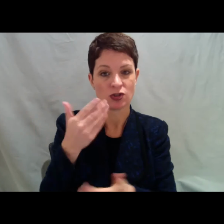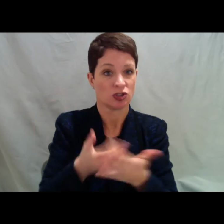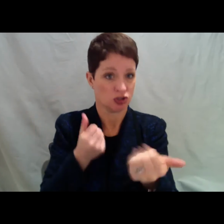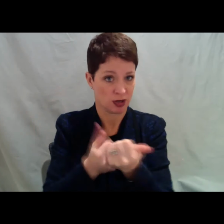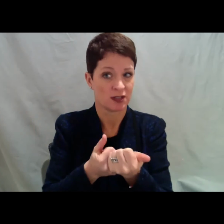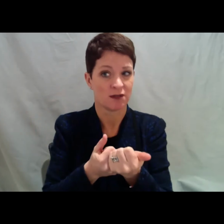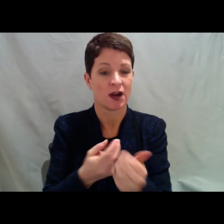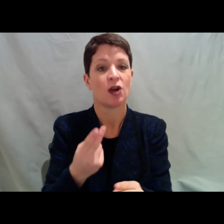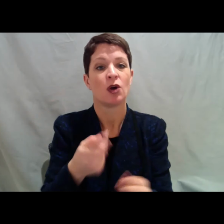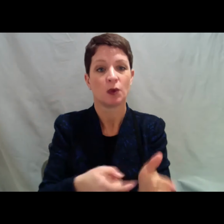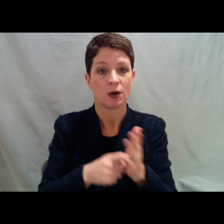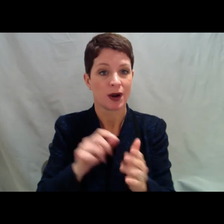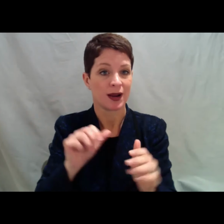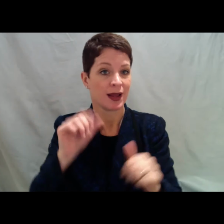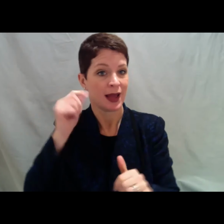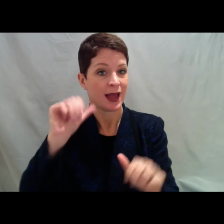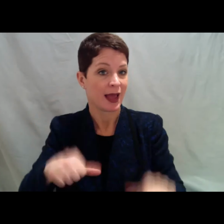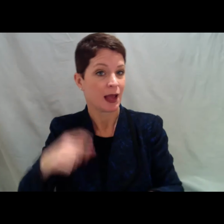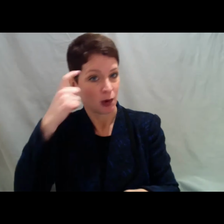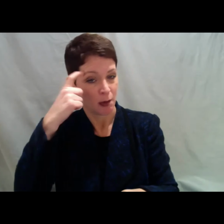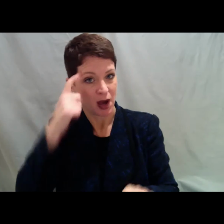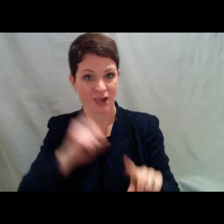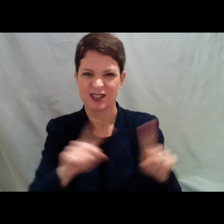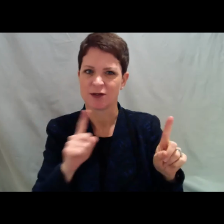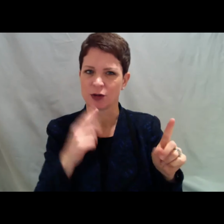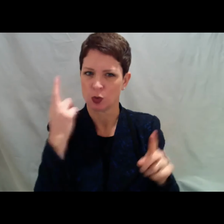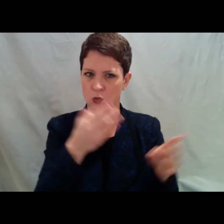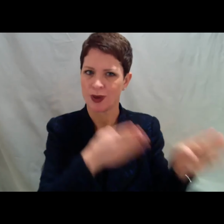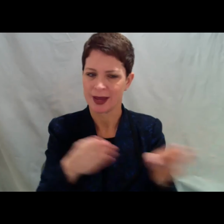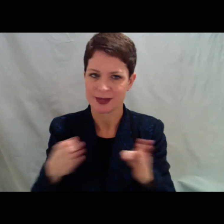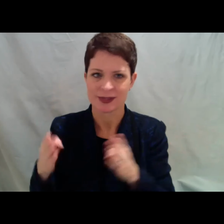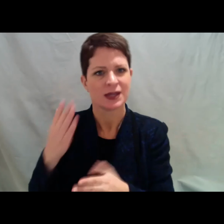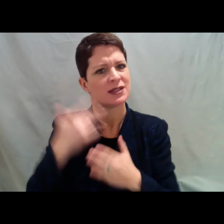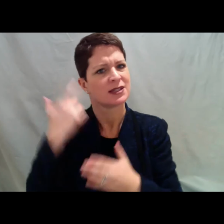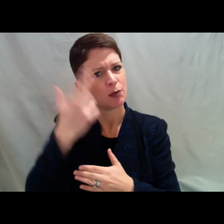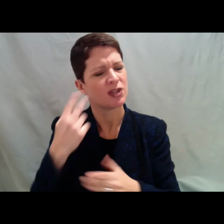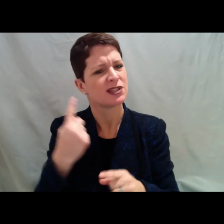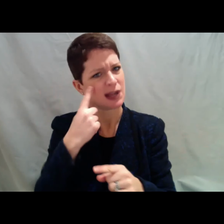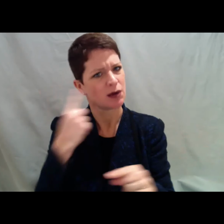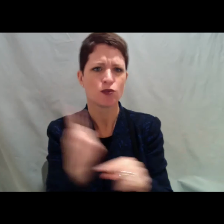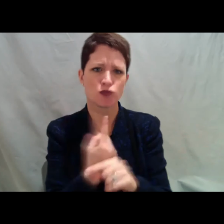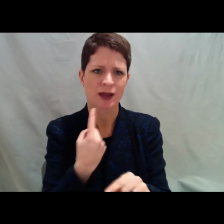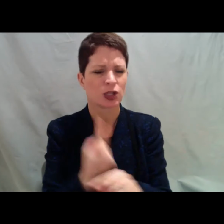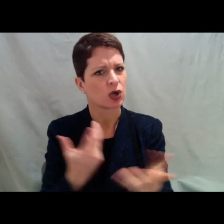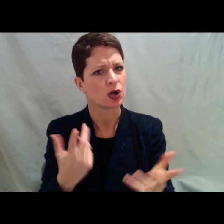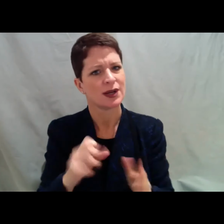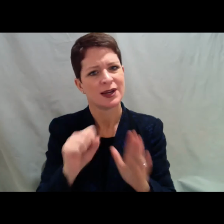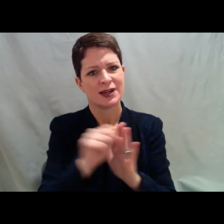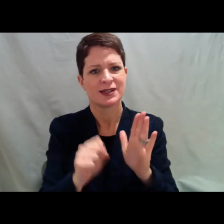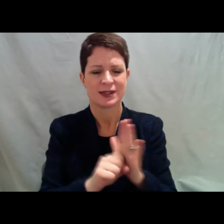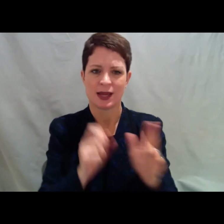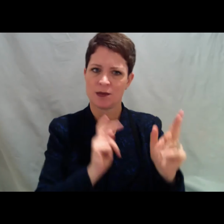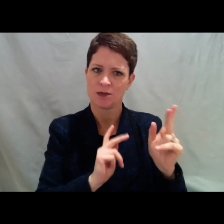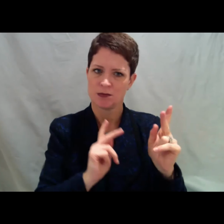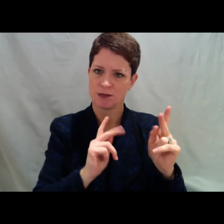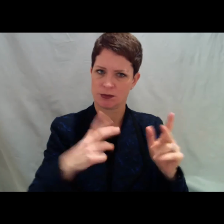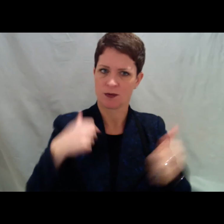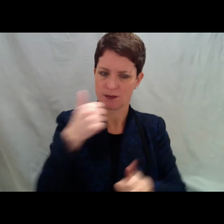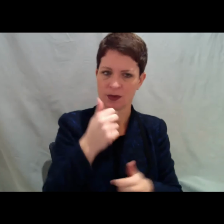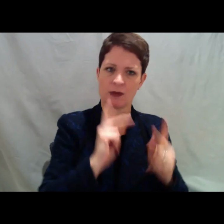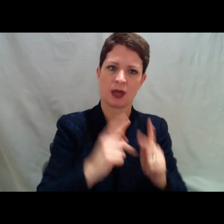requiring able-mindedness for voting in several ways. Some rationale sounded practical. State actors feared that mentally